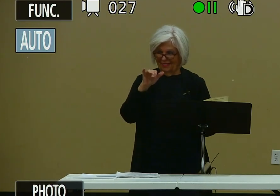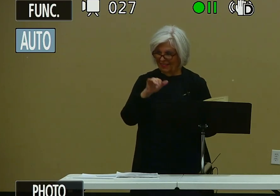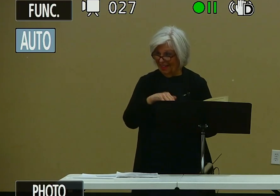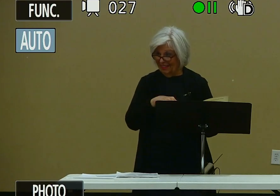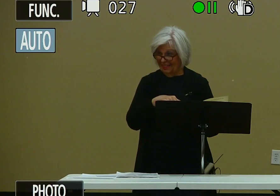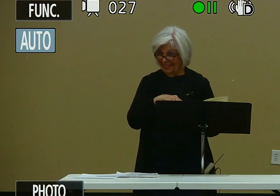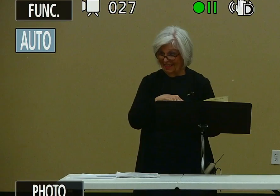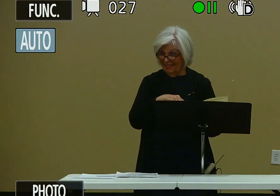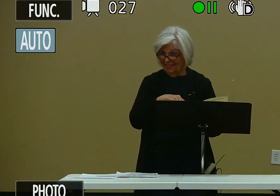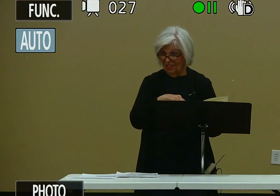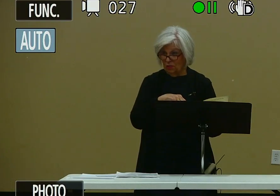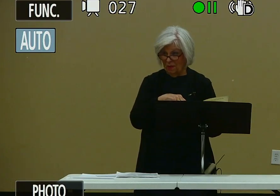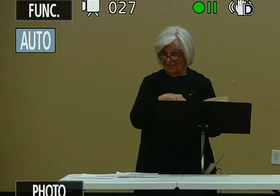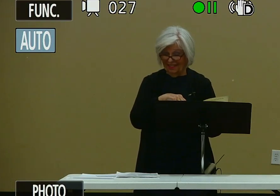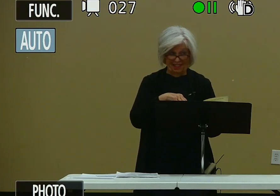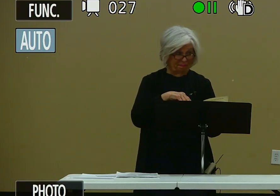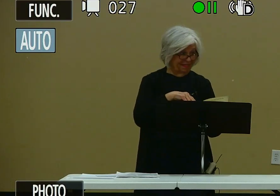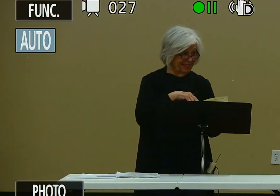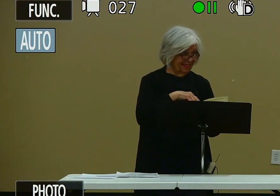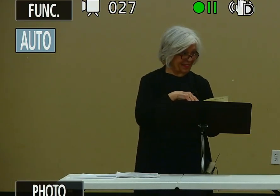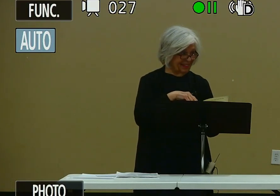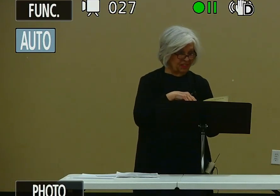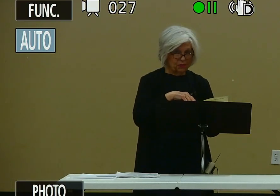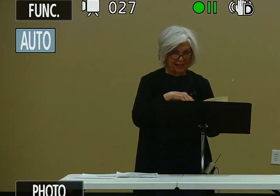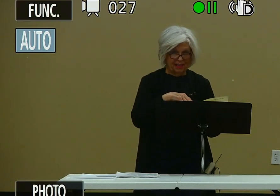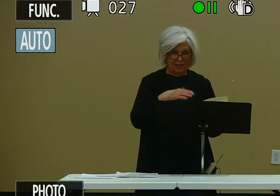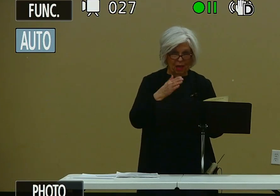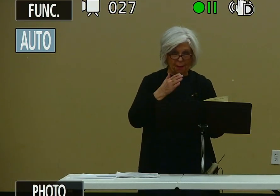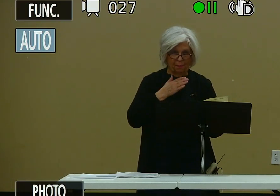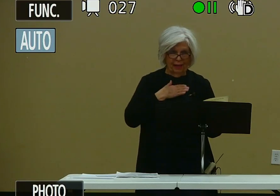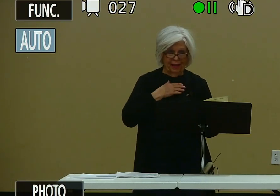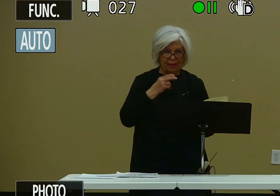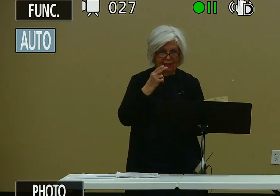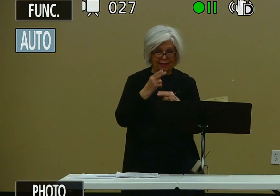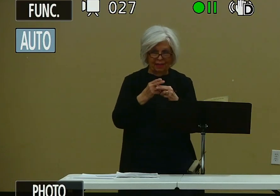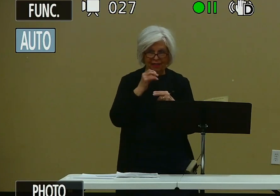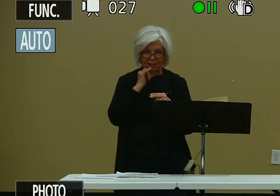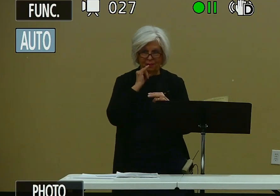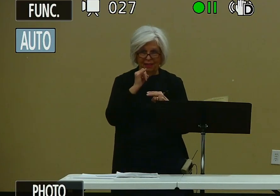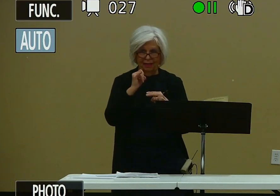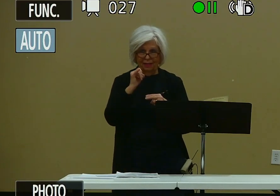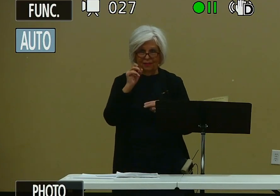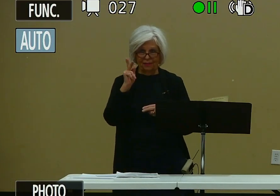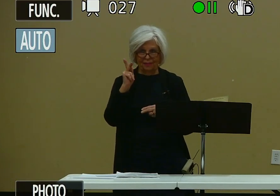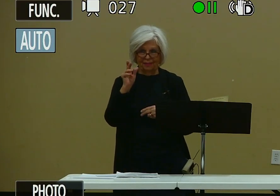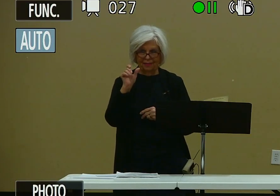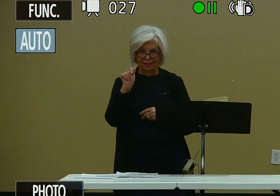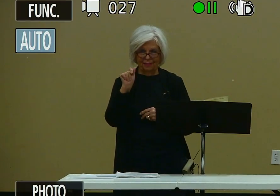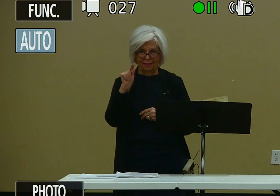Okay? Can you spell your name? Okay, let's try it again. My name is...